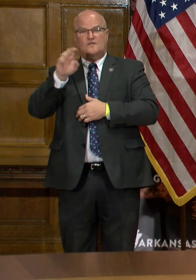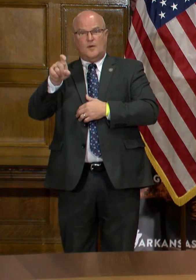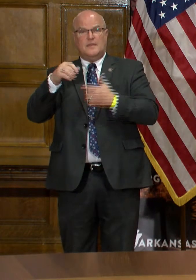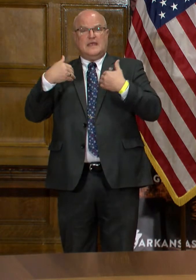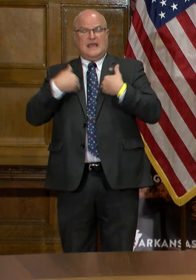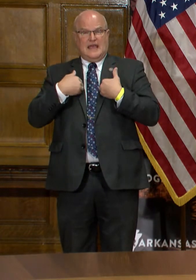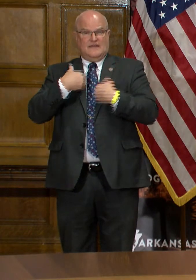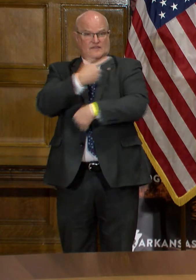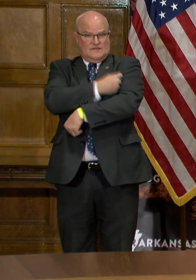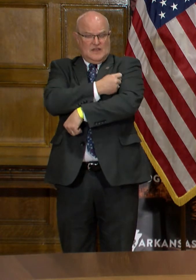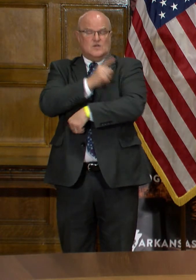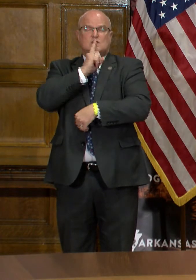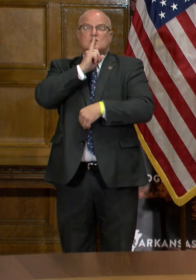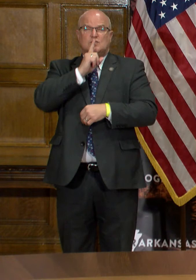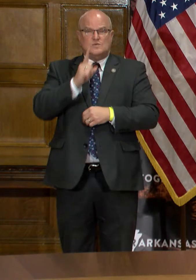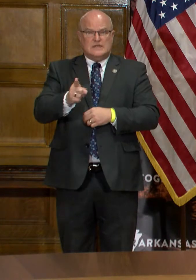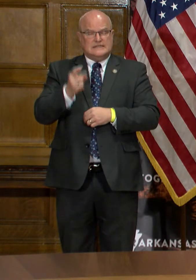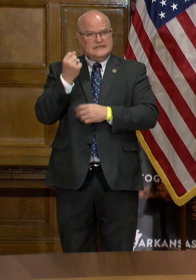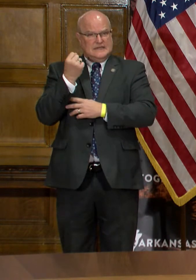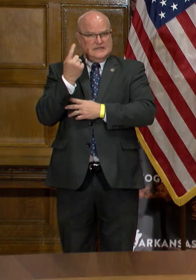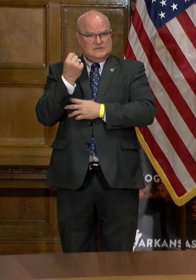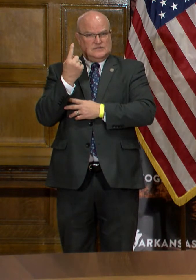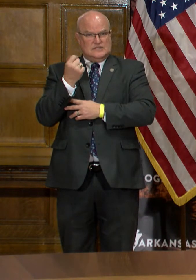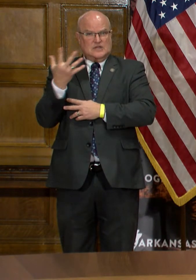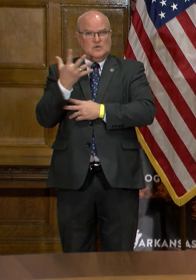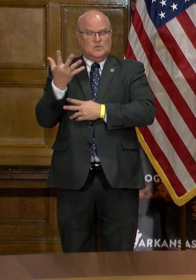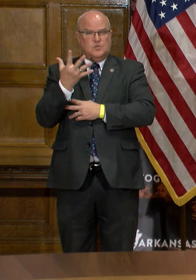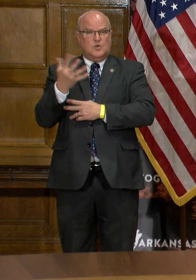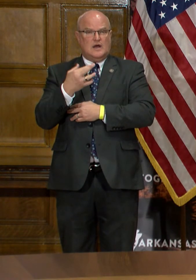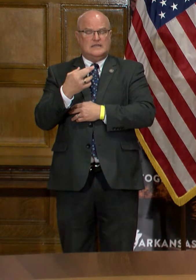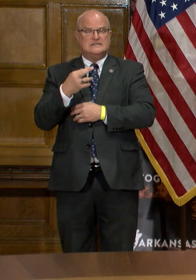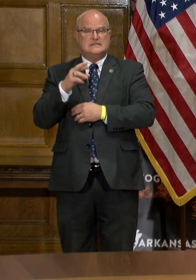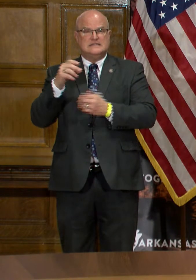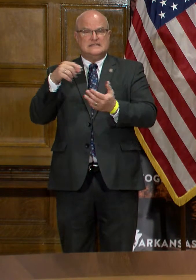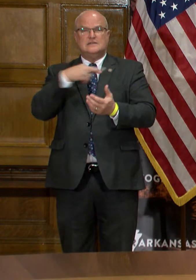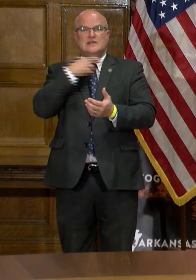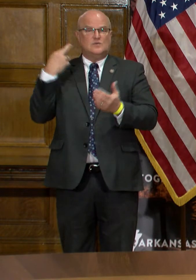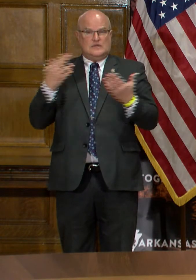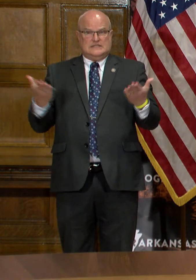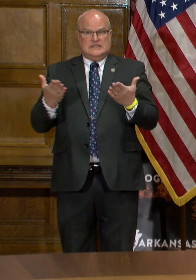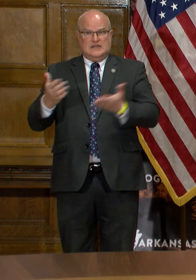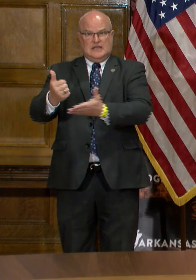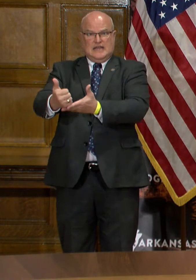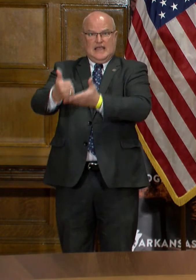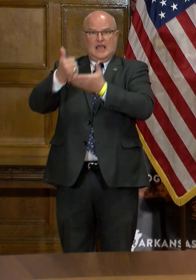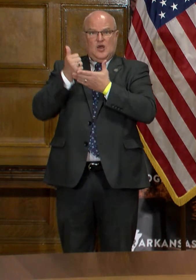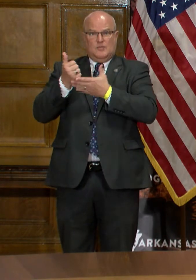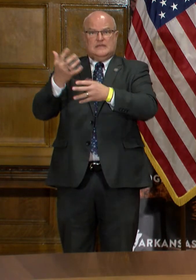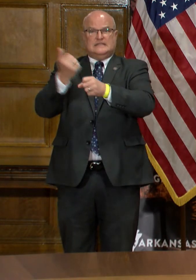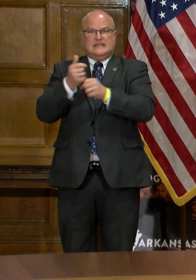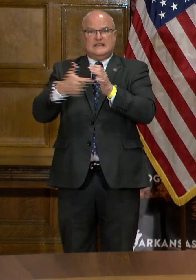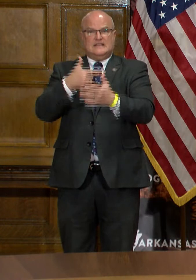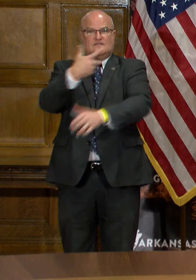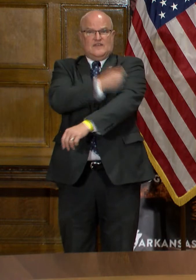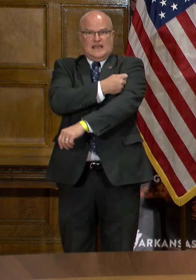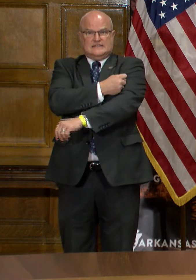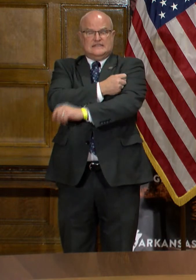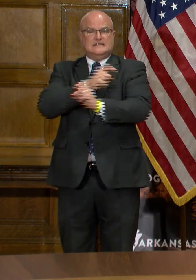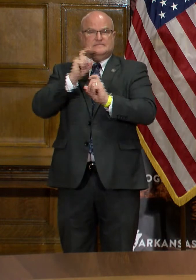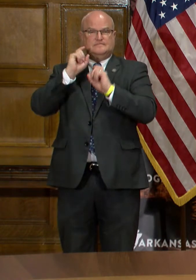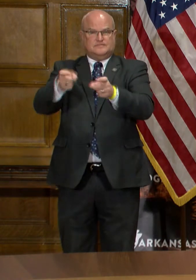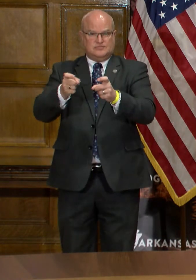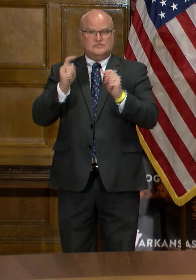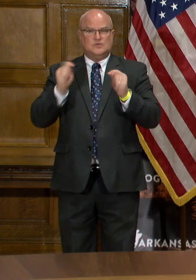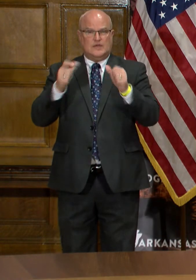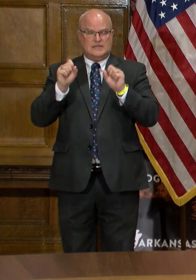to really understand what's at stake here, to help us to get this vaccine administered